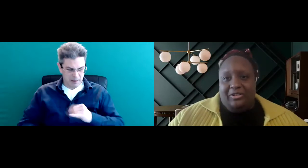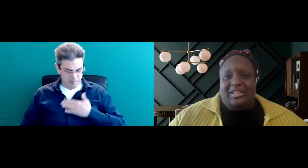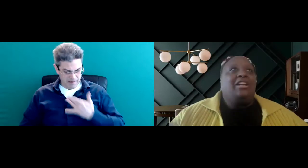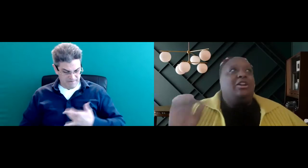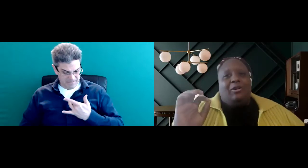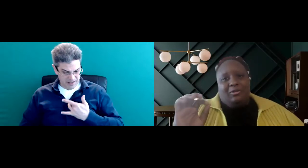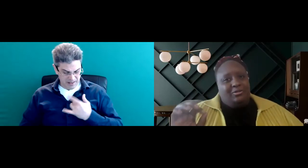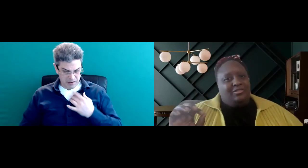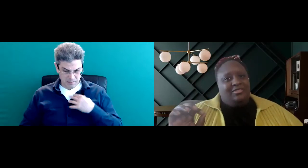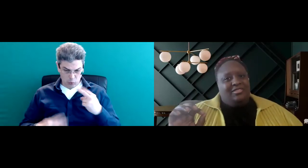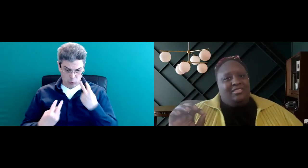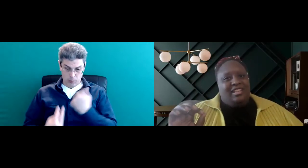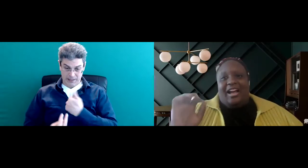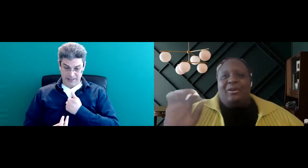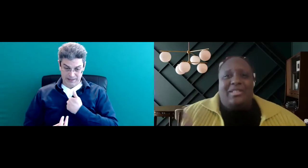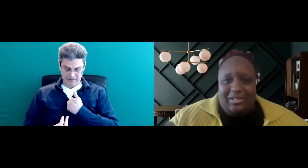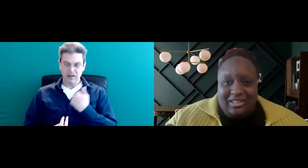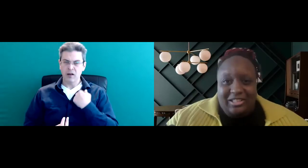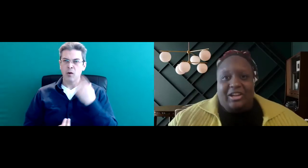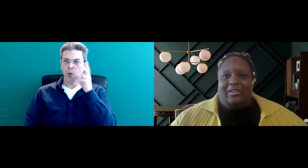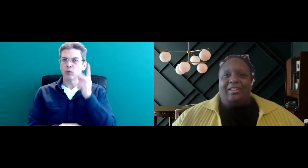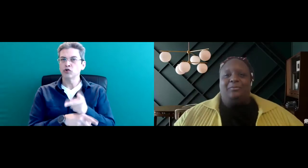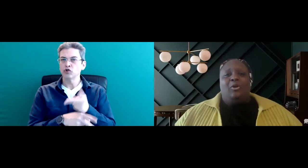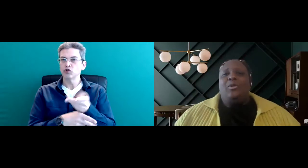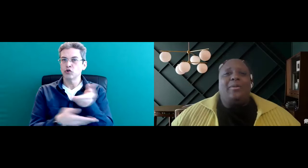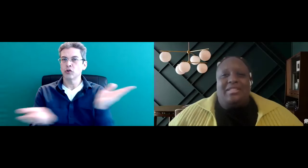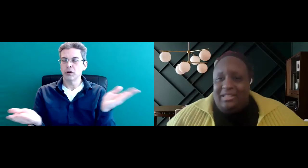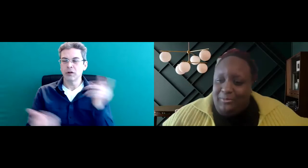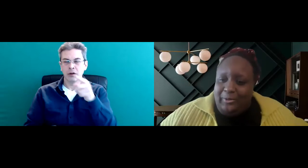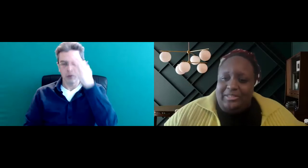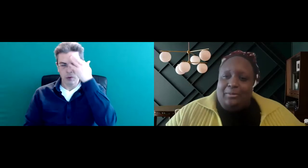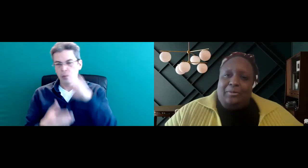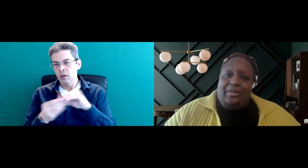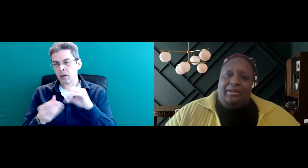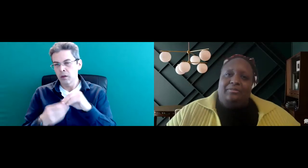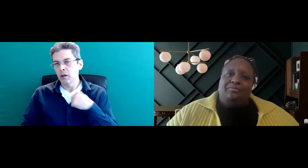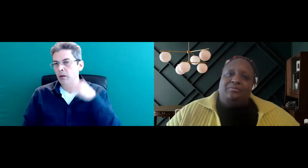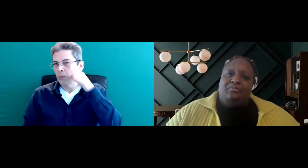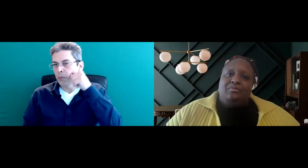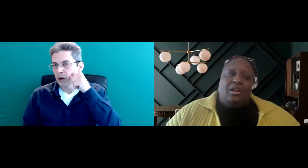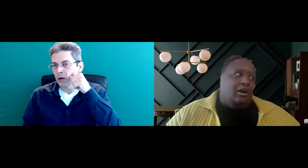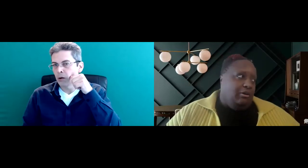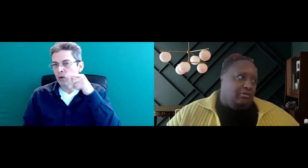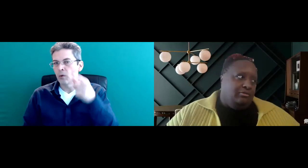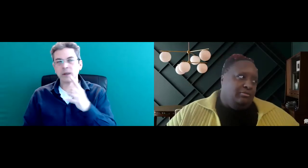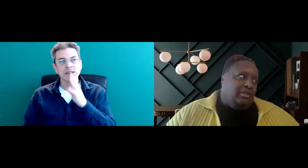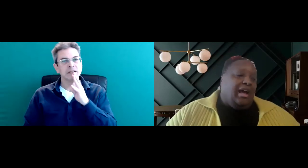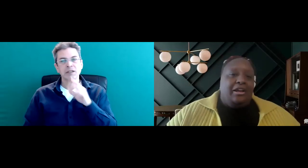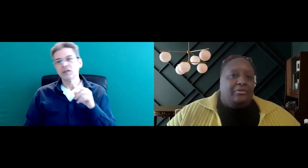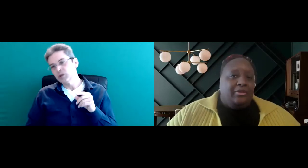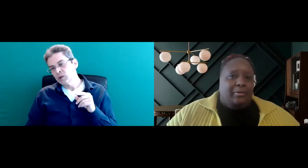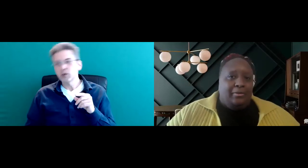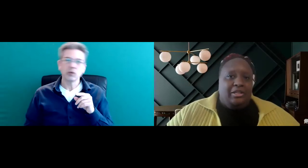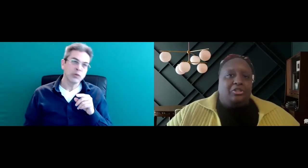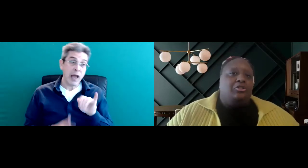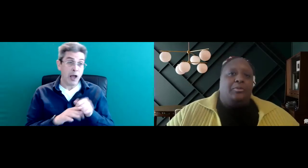treat others. And I know it sounds cliche, right? We always tell people that. Oh, how